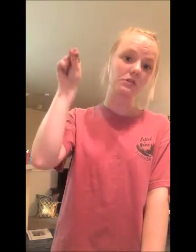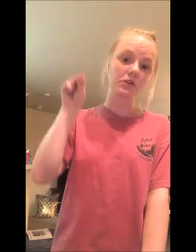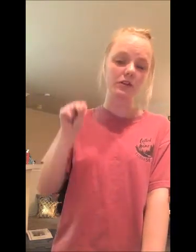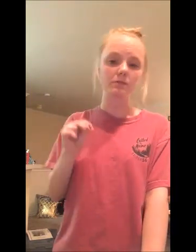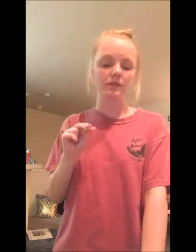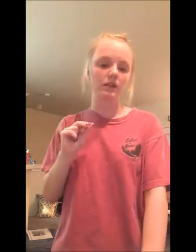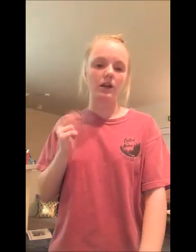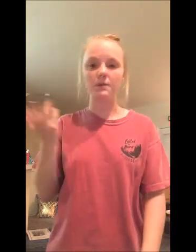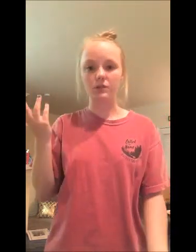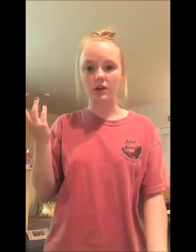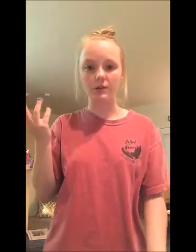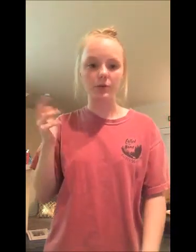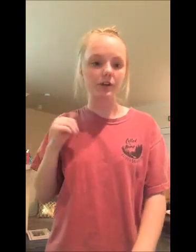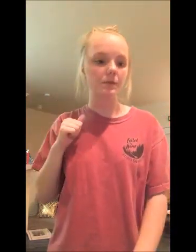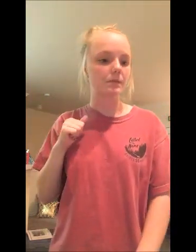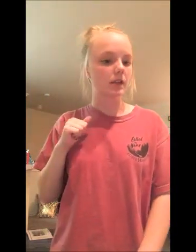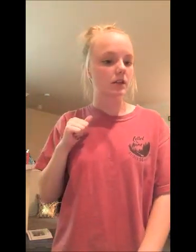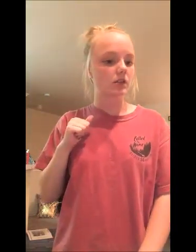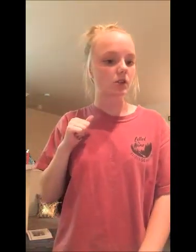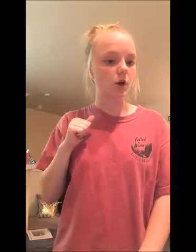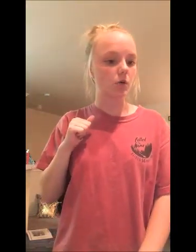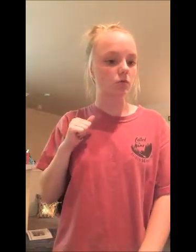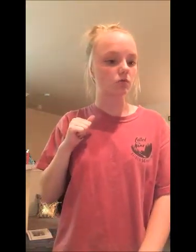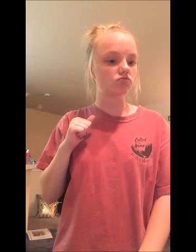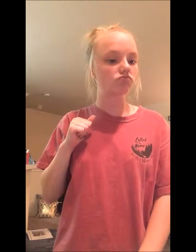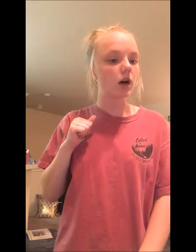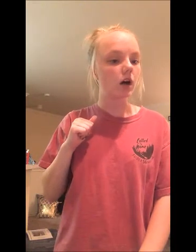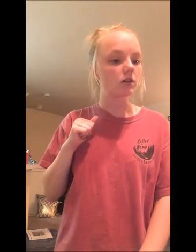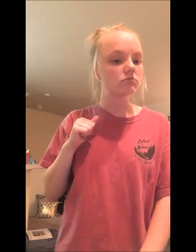deserve it. I'm sorry, I'm weird. So,